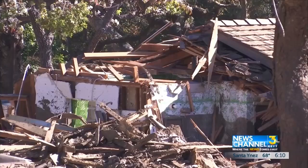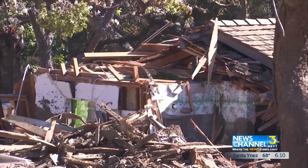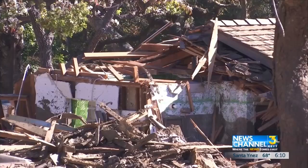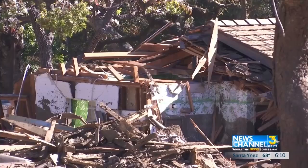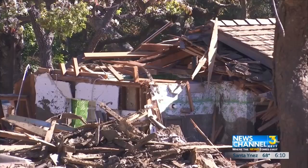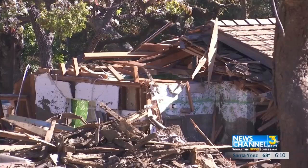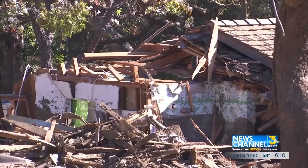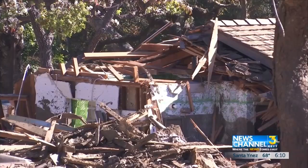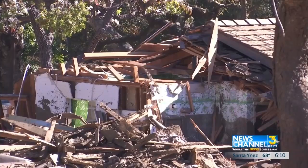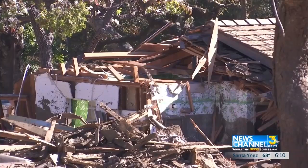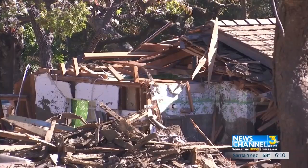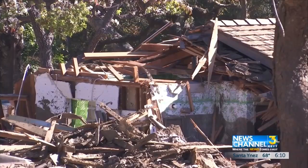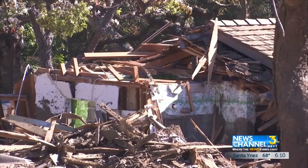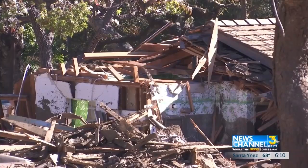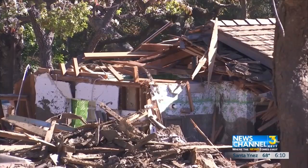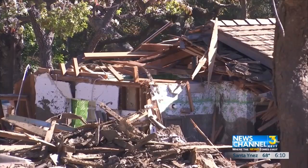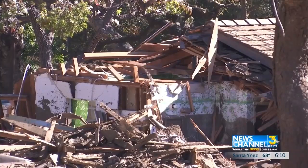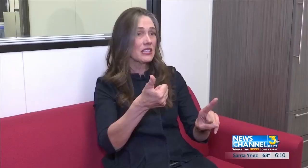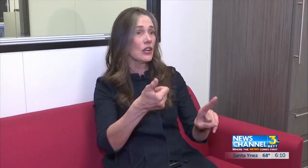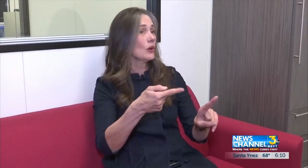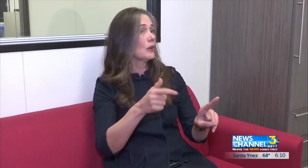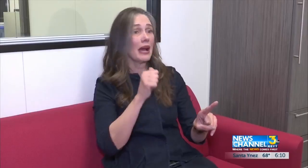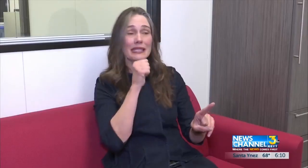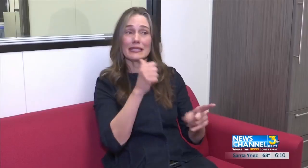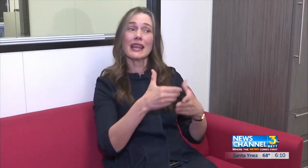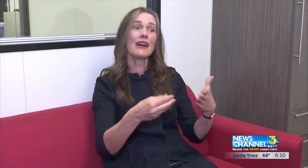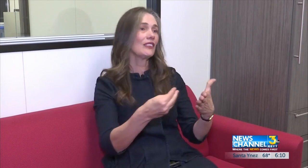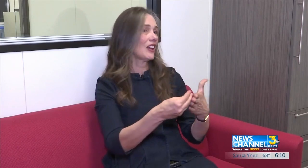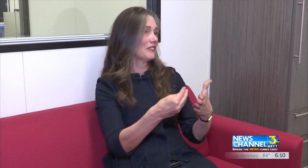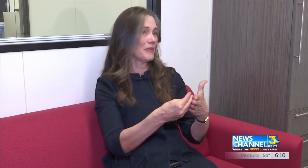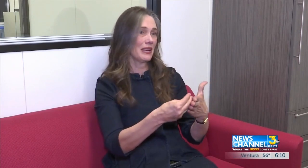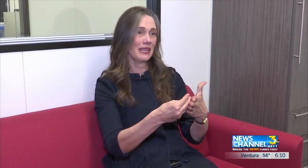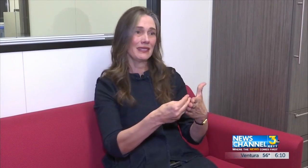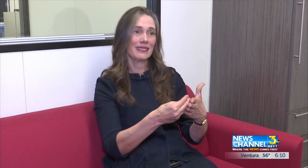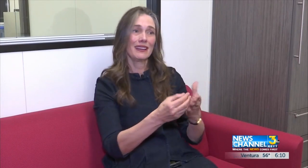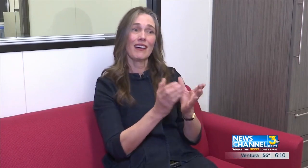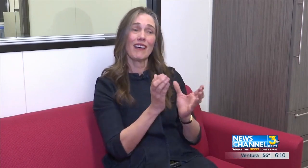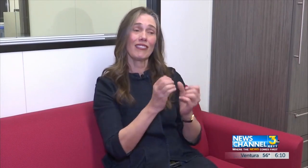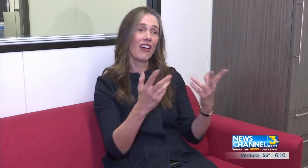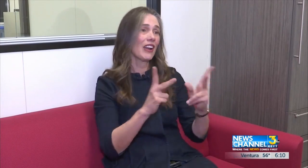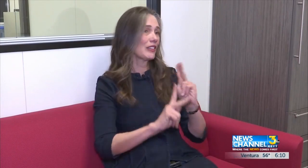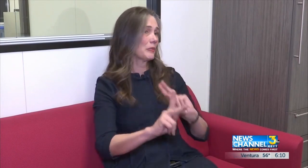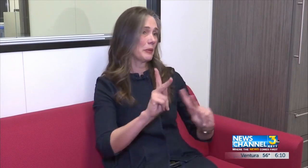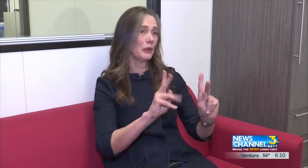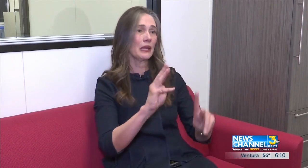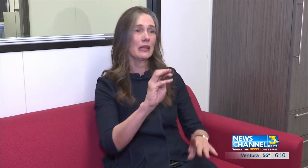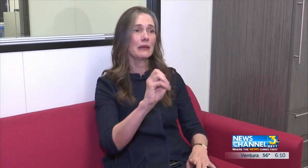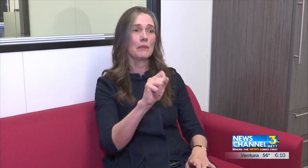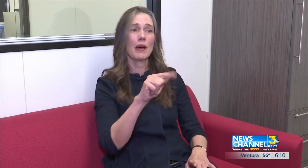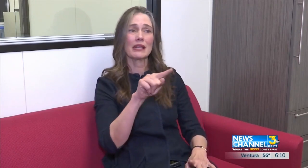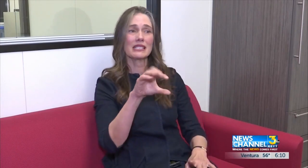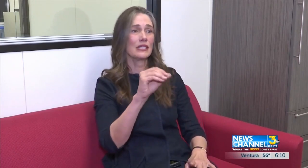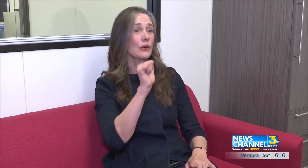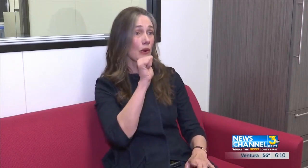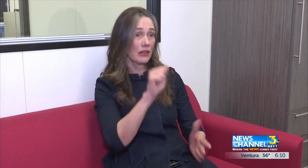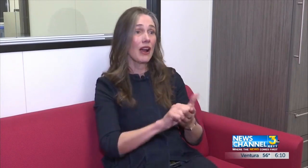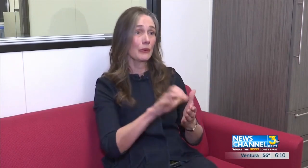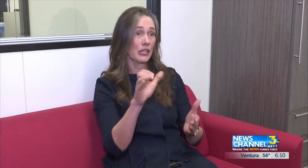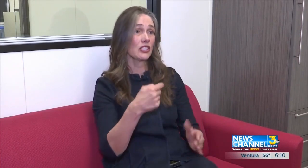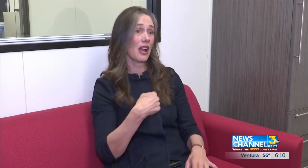place severely hit. So I didn't have a lot of money. A lot of the people in Montecito are not rich. I